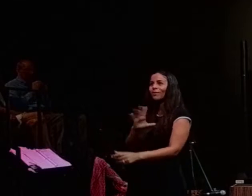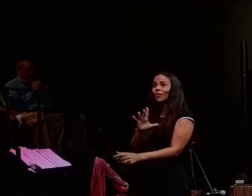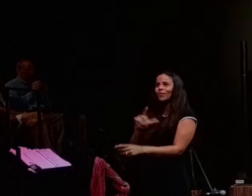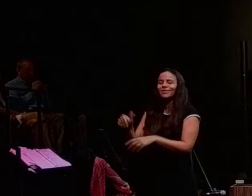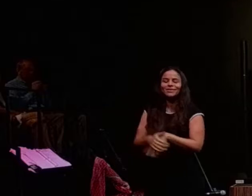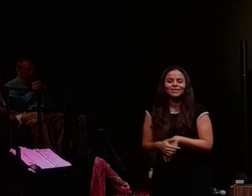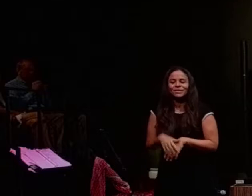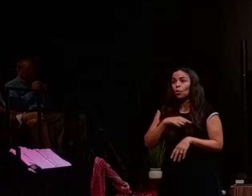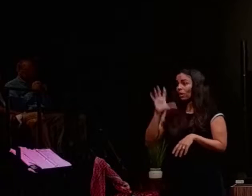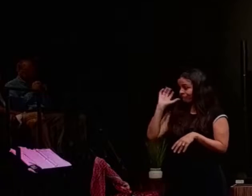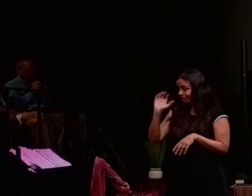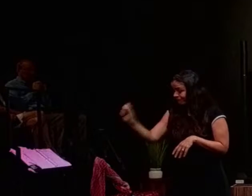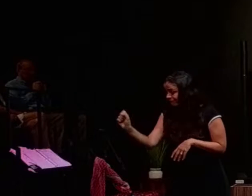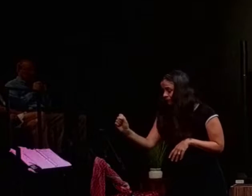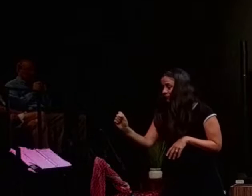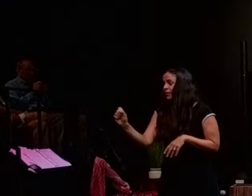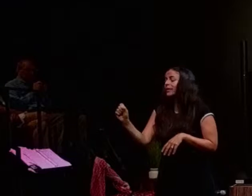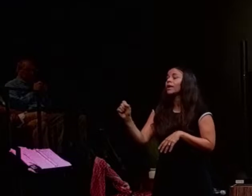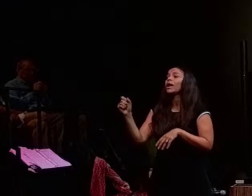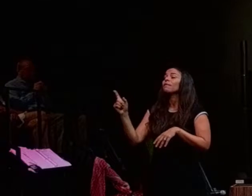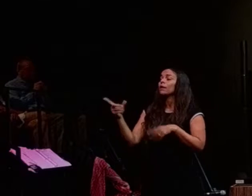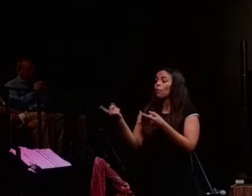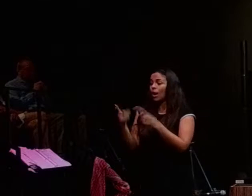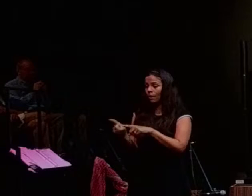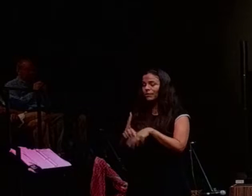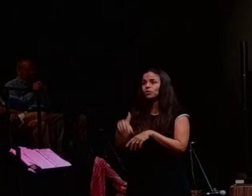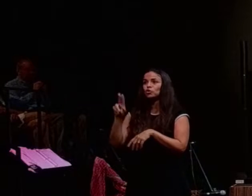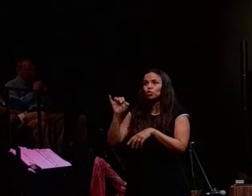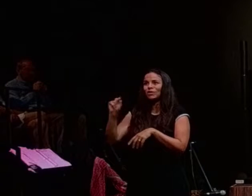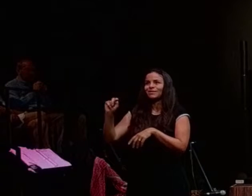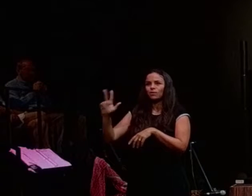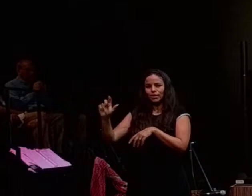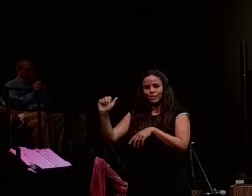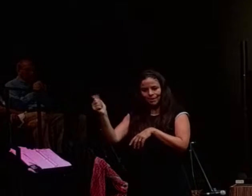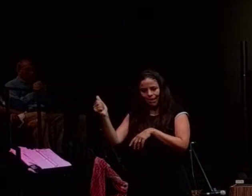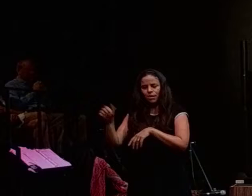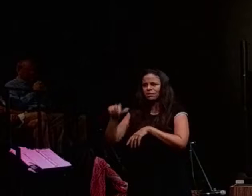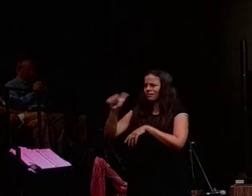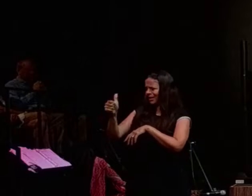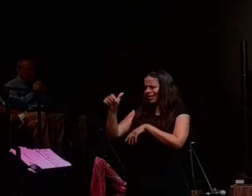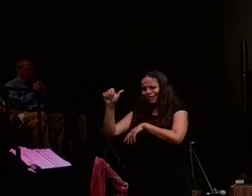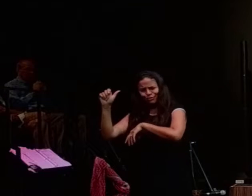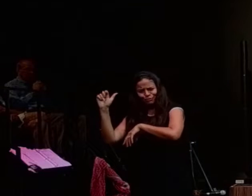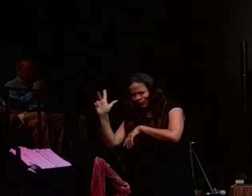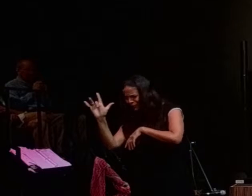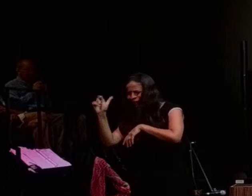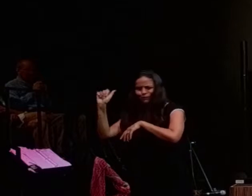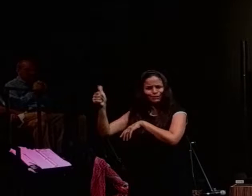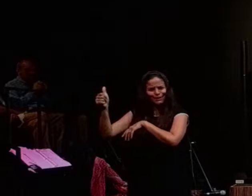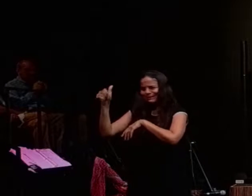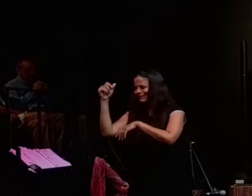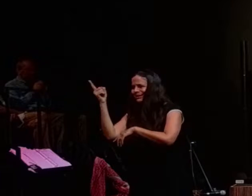way. And then dispatch gets on and says, you know, Unit 310, 318, 325, 317,